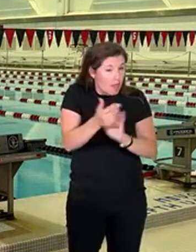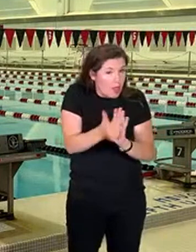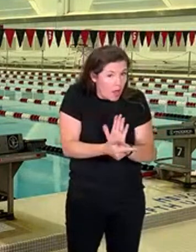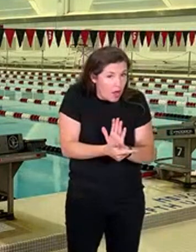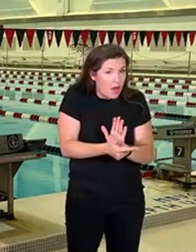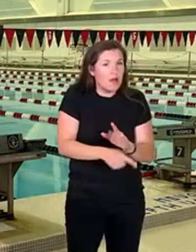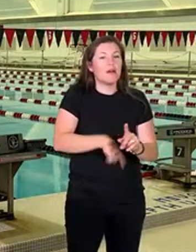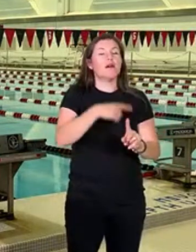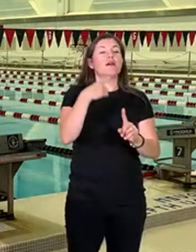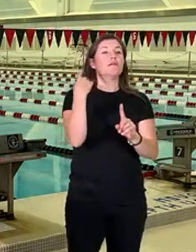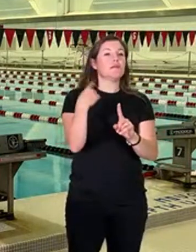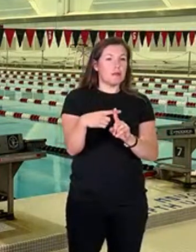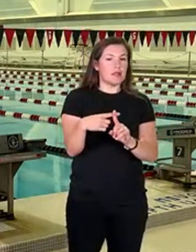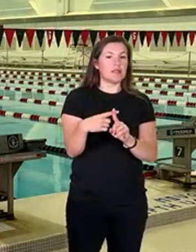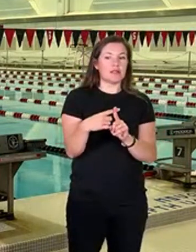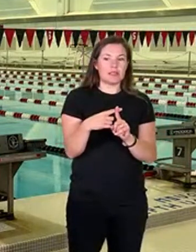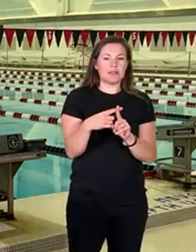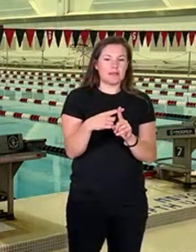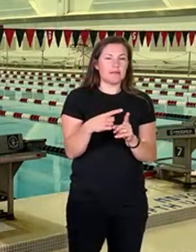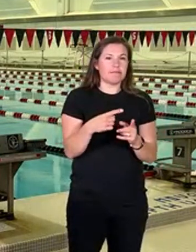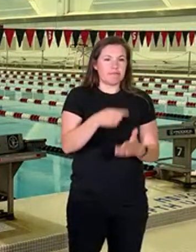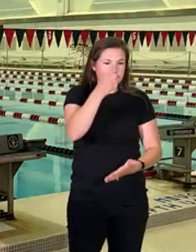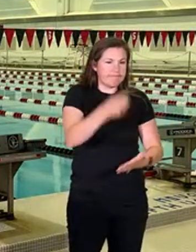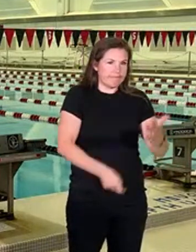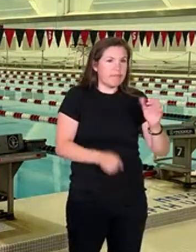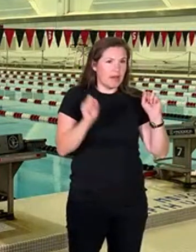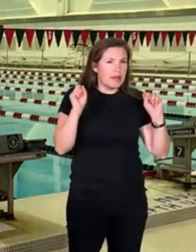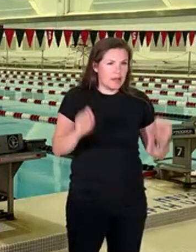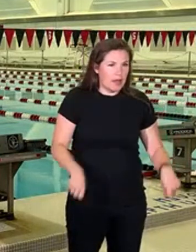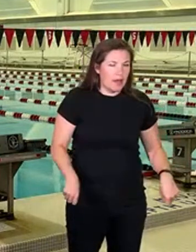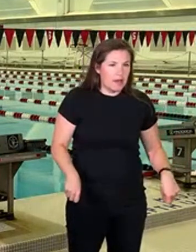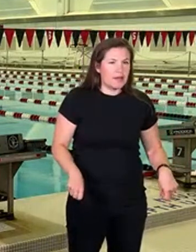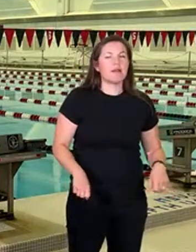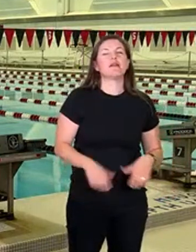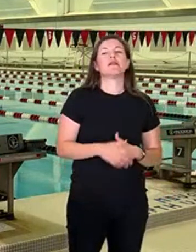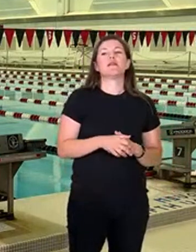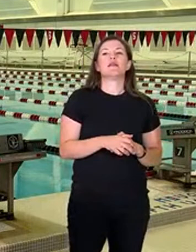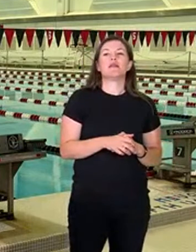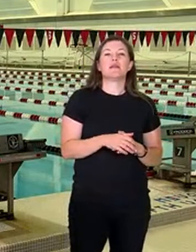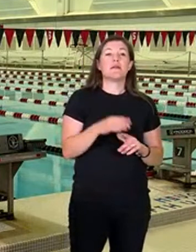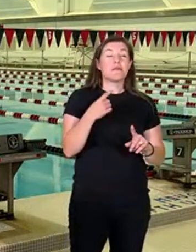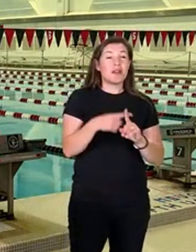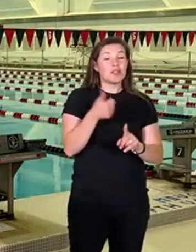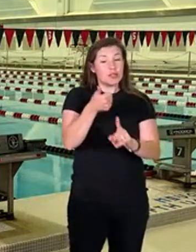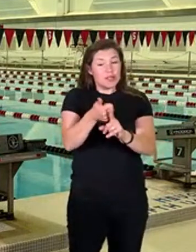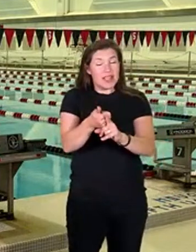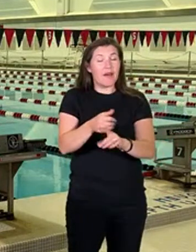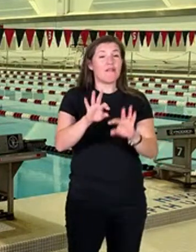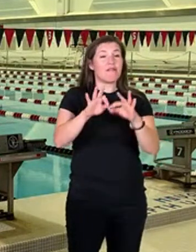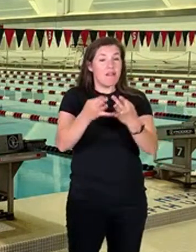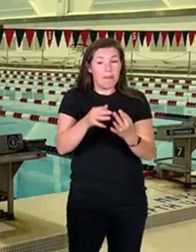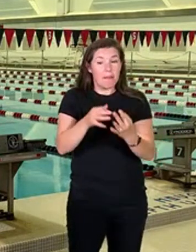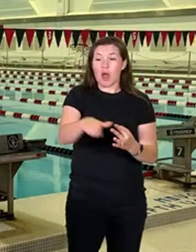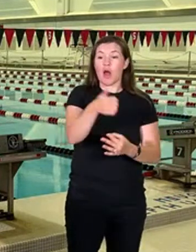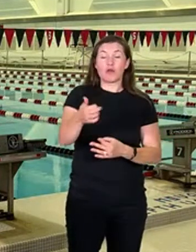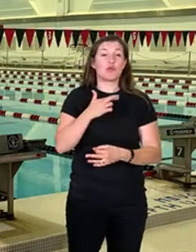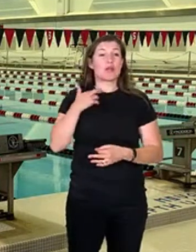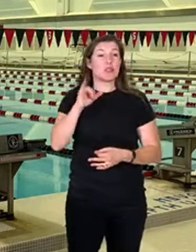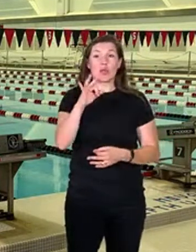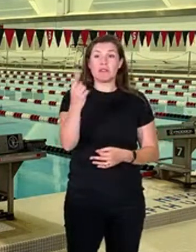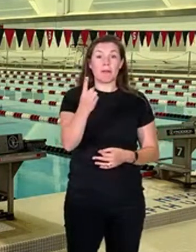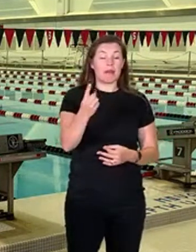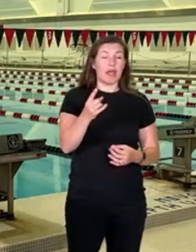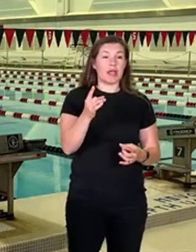law and you're at risk for a significant fine, you are putting yourself, your family, and others at risk in case something